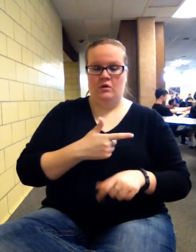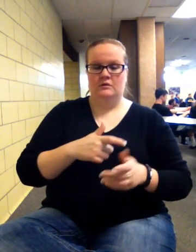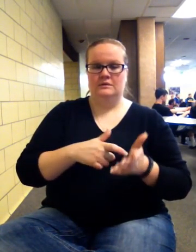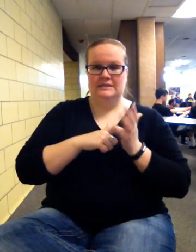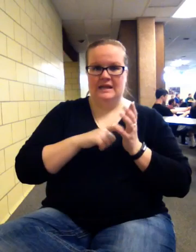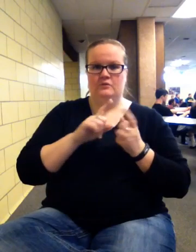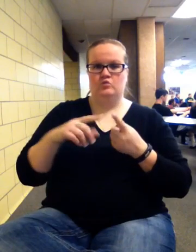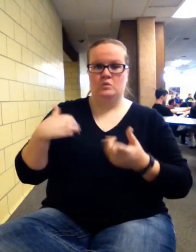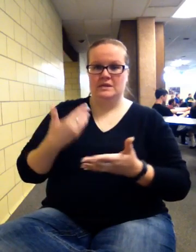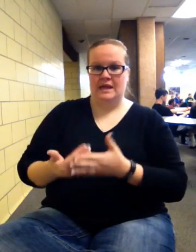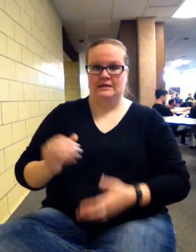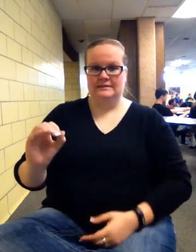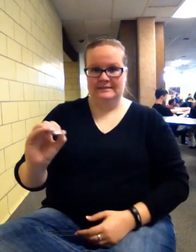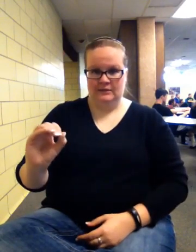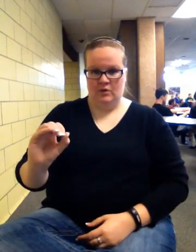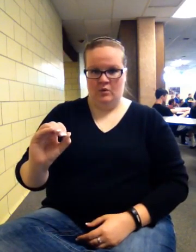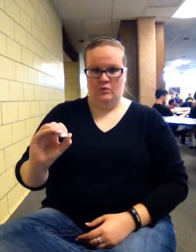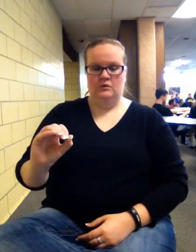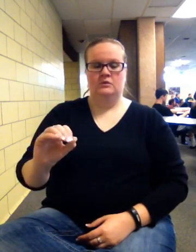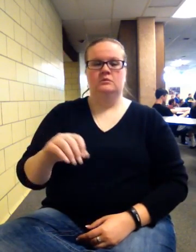hurdle rate would have been four years to get to breaking that.